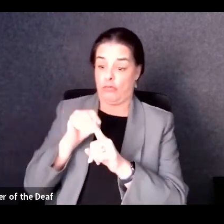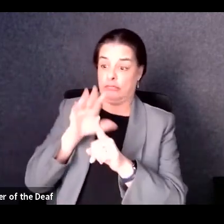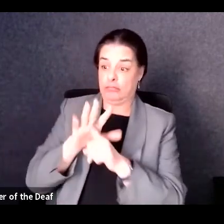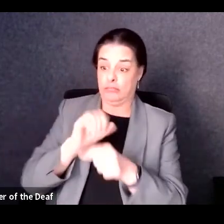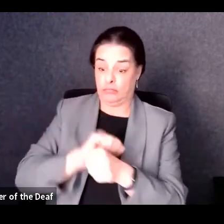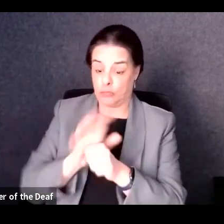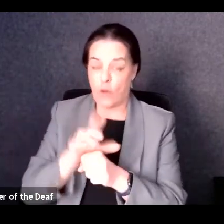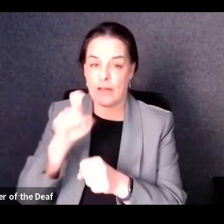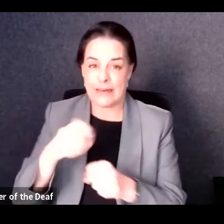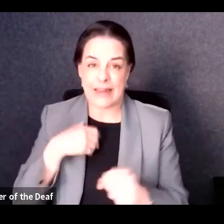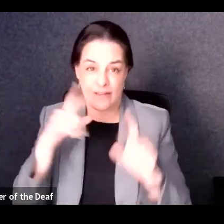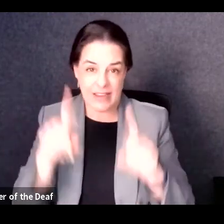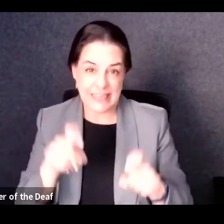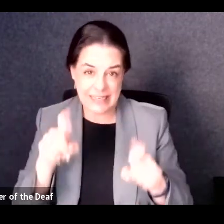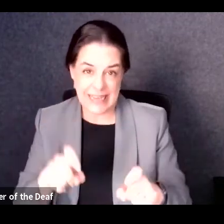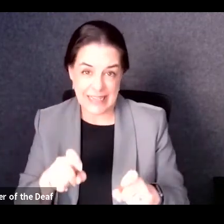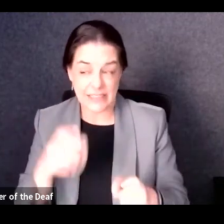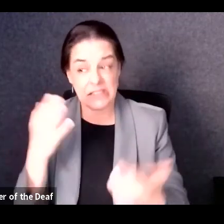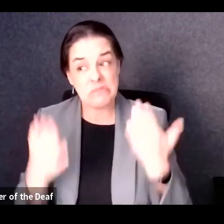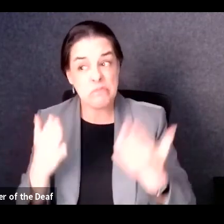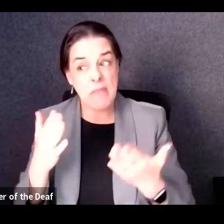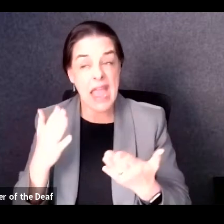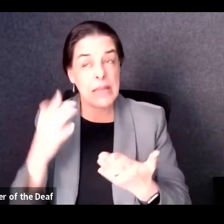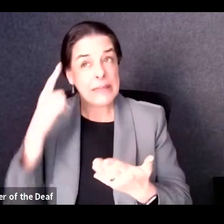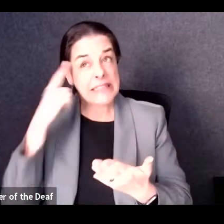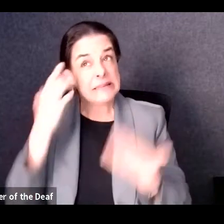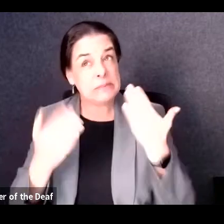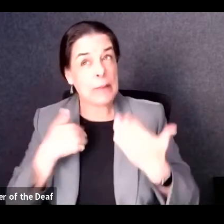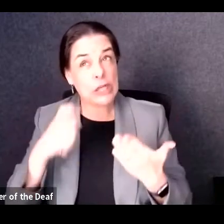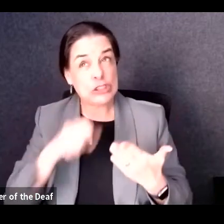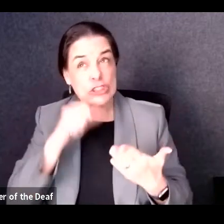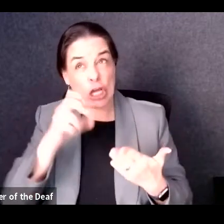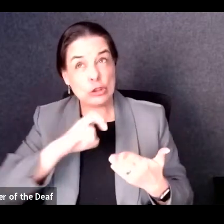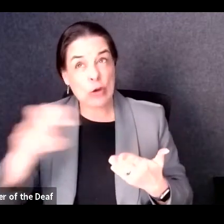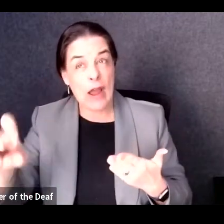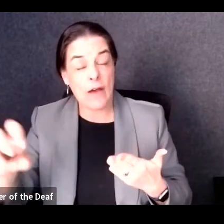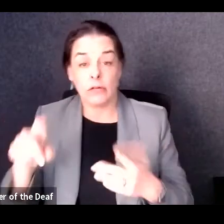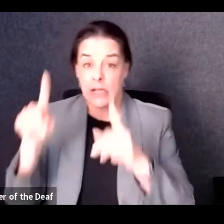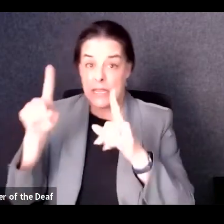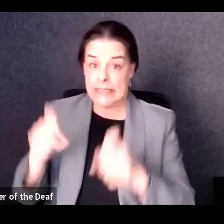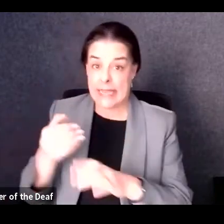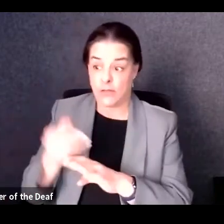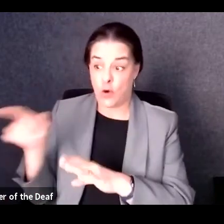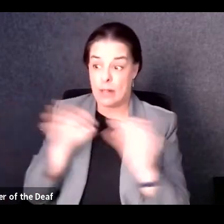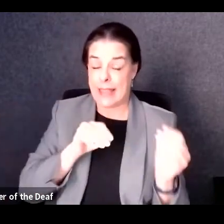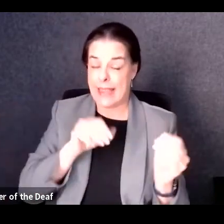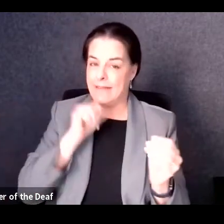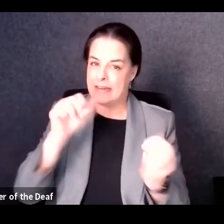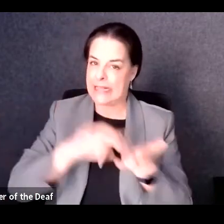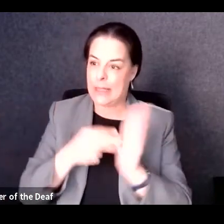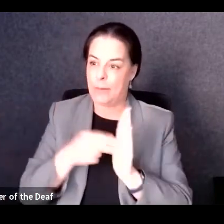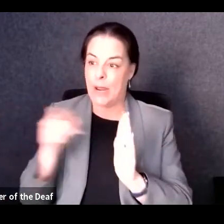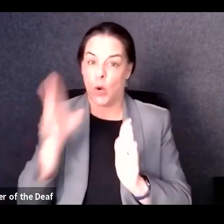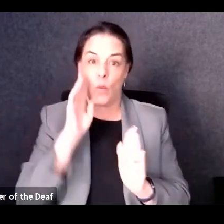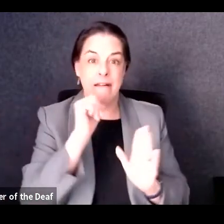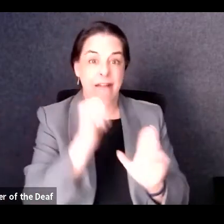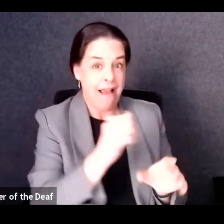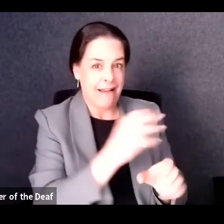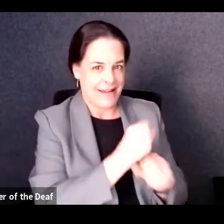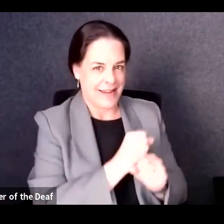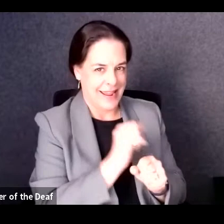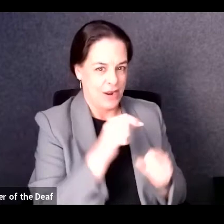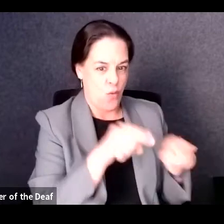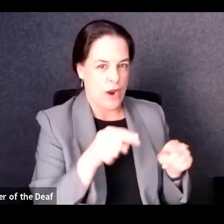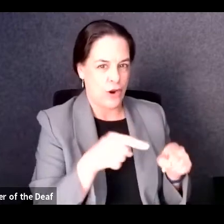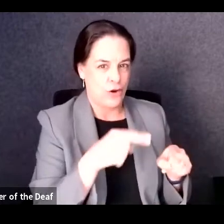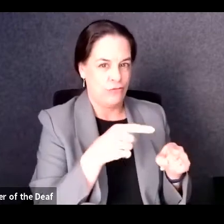tested and I might want to reconsider traveling. Getting a test before you leave doesn't guarantee that you won't contract COVID while you're gone or you weren't